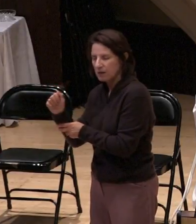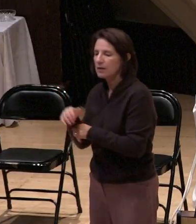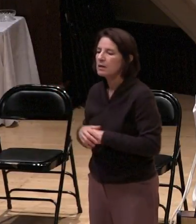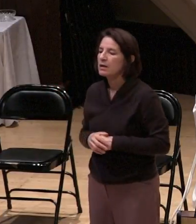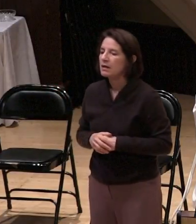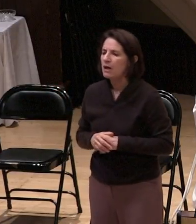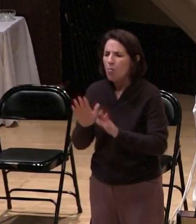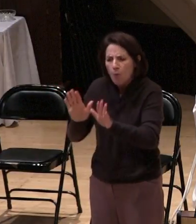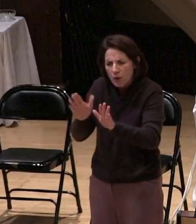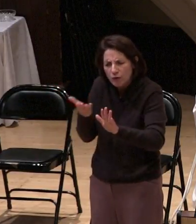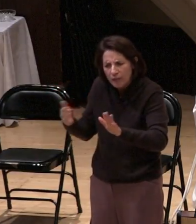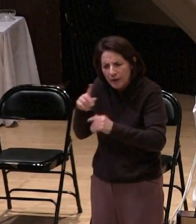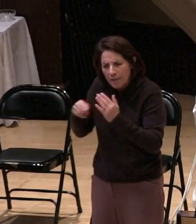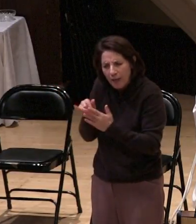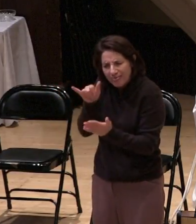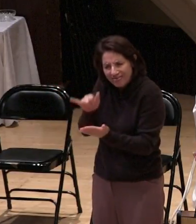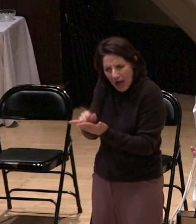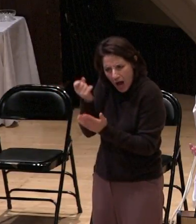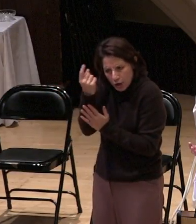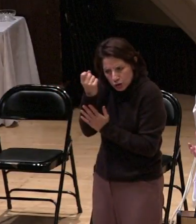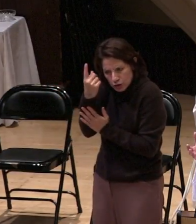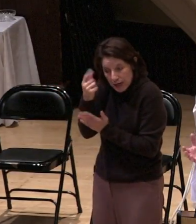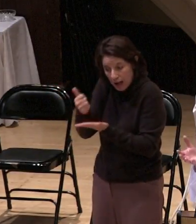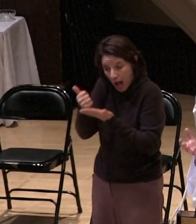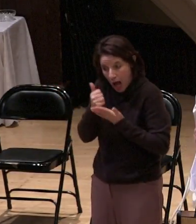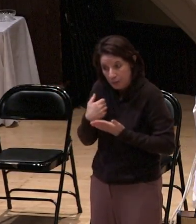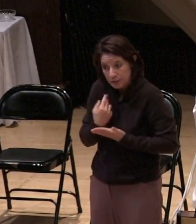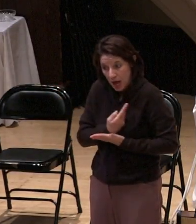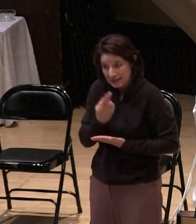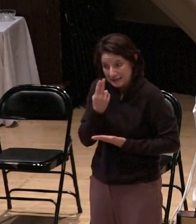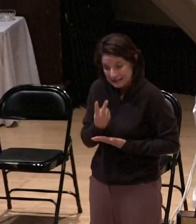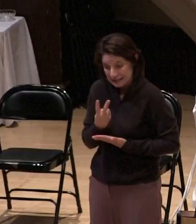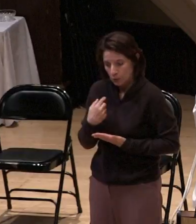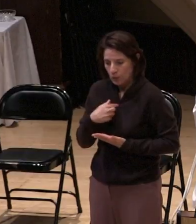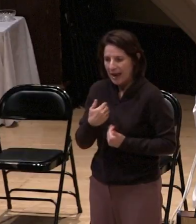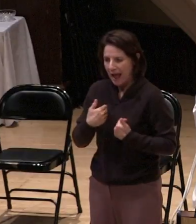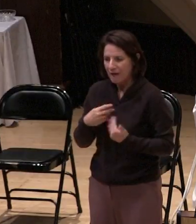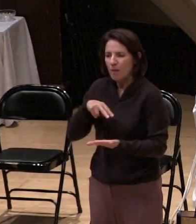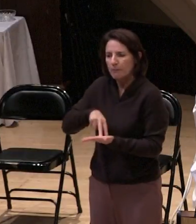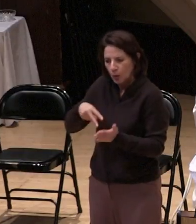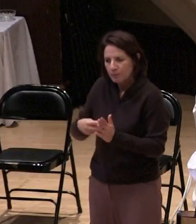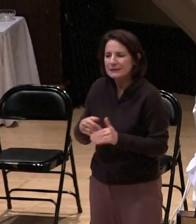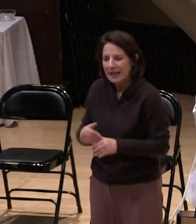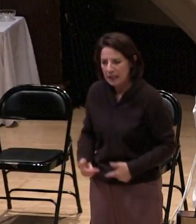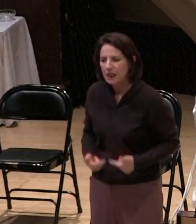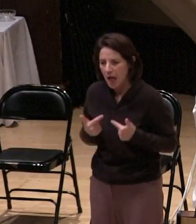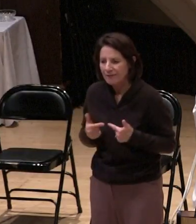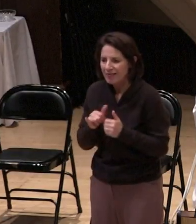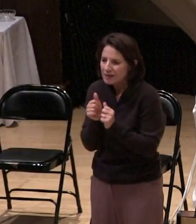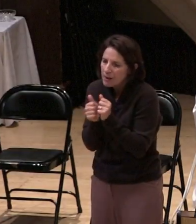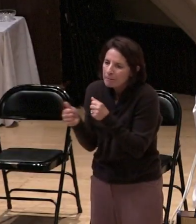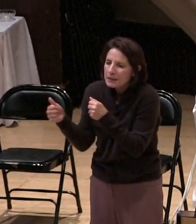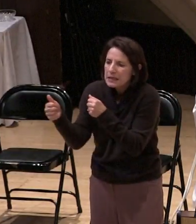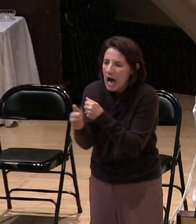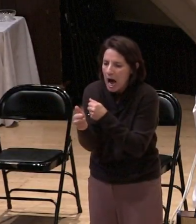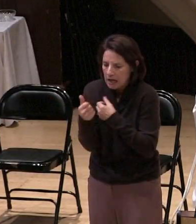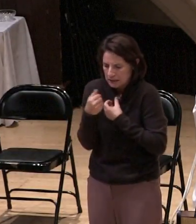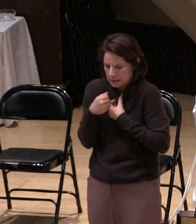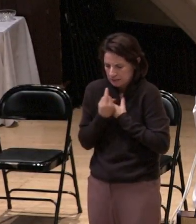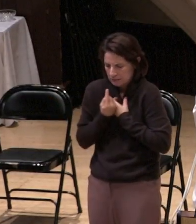wonderful thing about that understanding is it helps us to see that we have a purpose in life that's beyond our